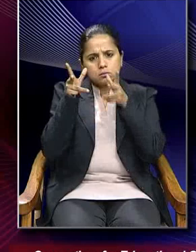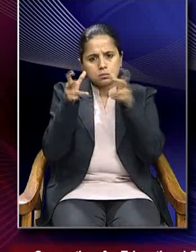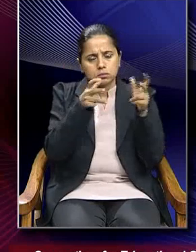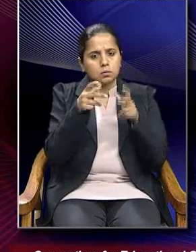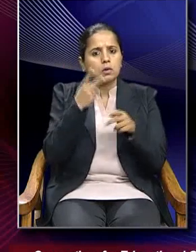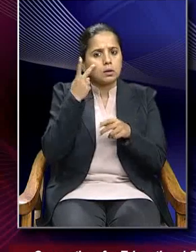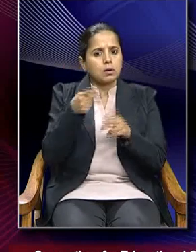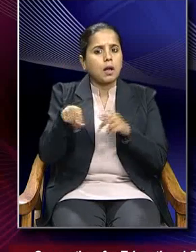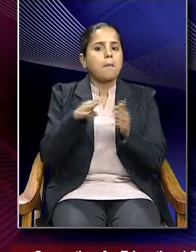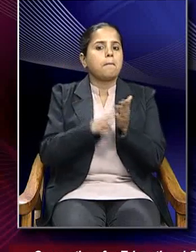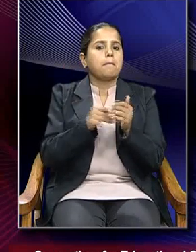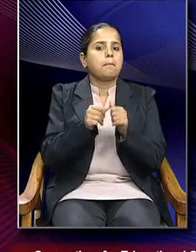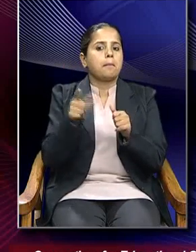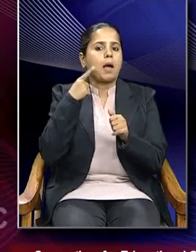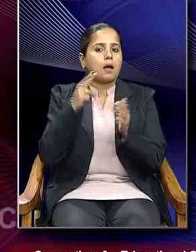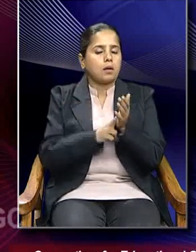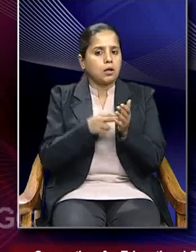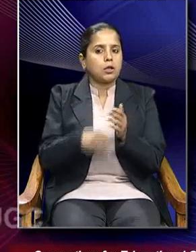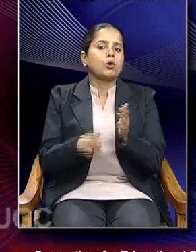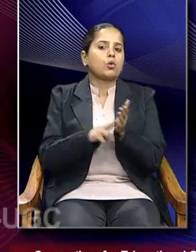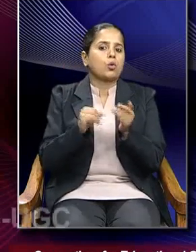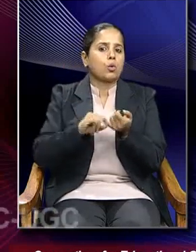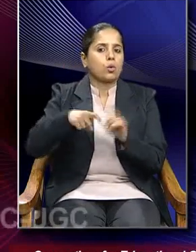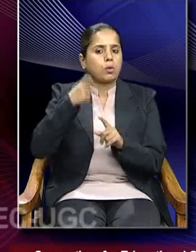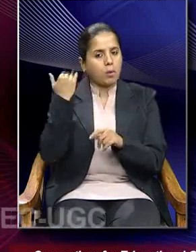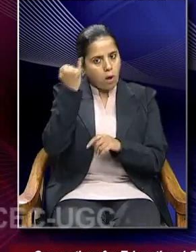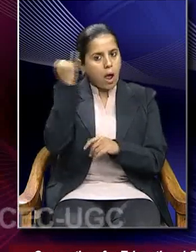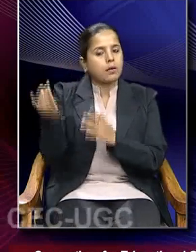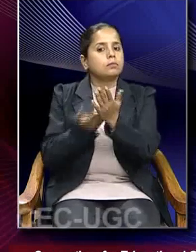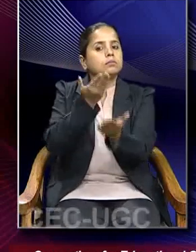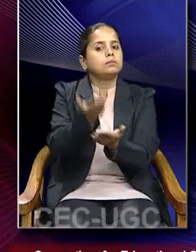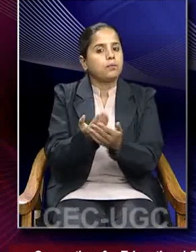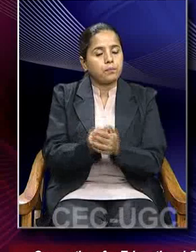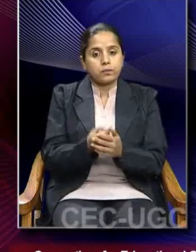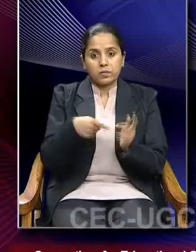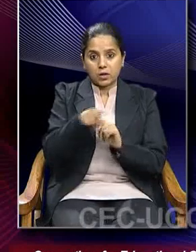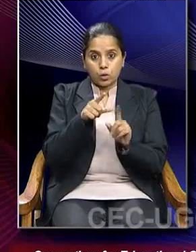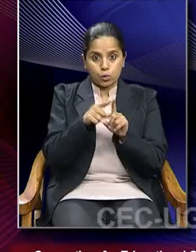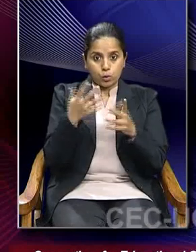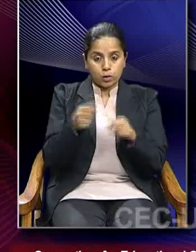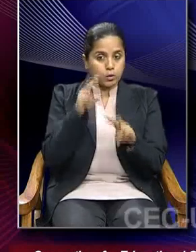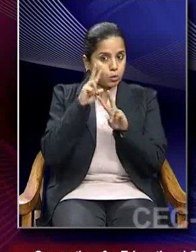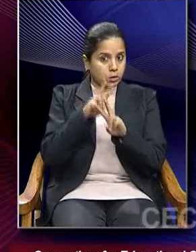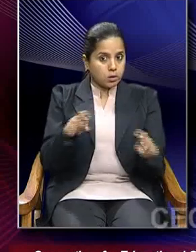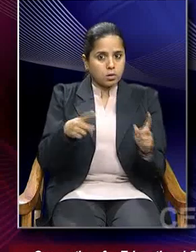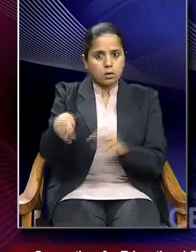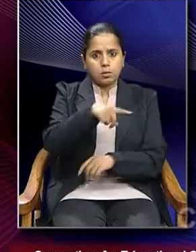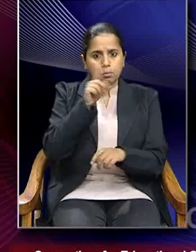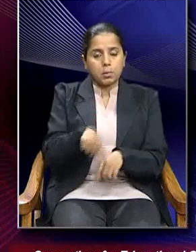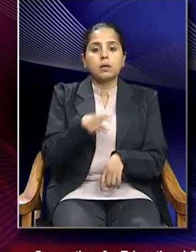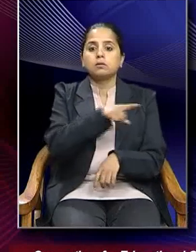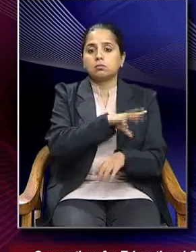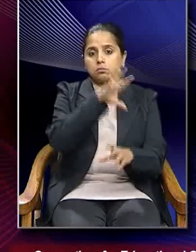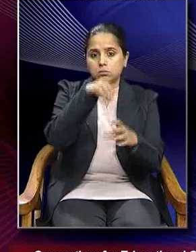from Malinowski, who kind of gave this idea that to do research, you need to spend